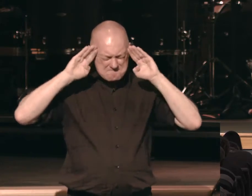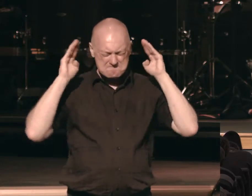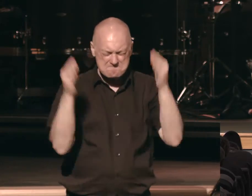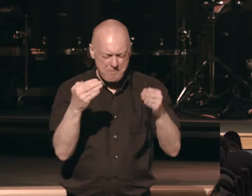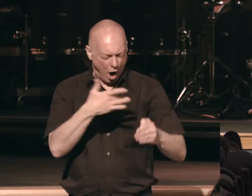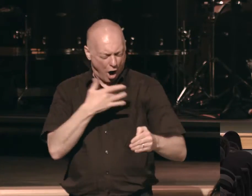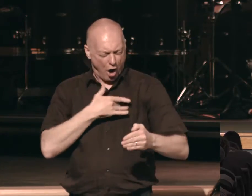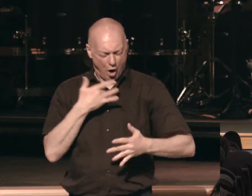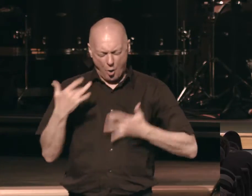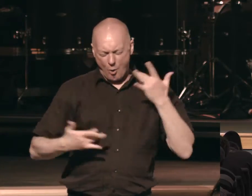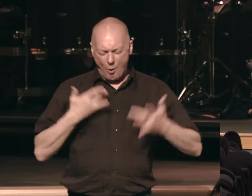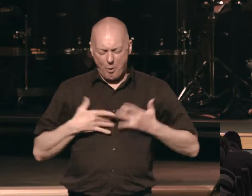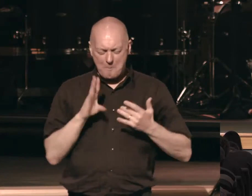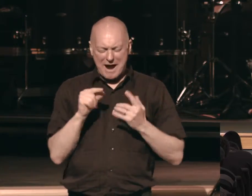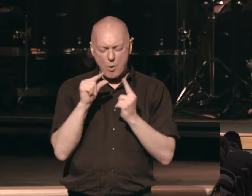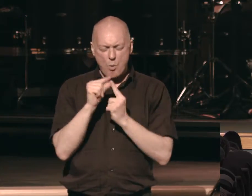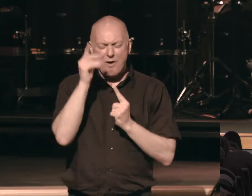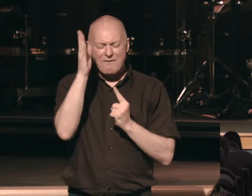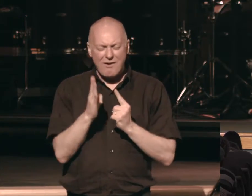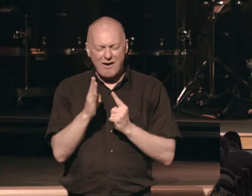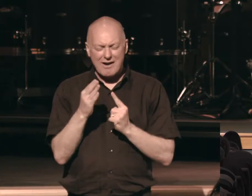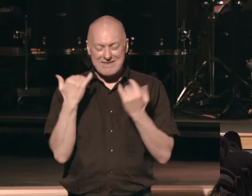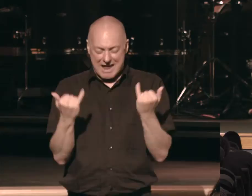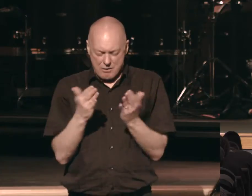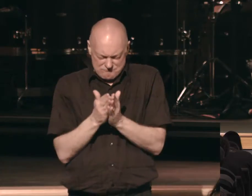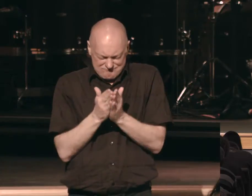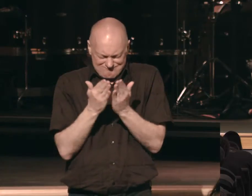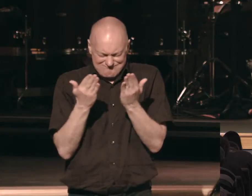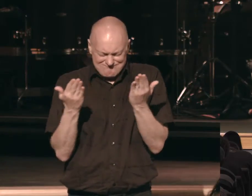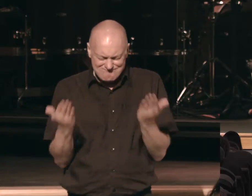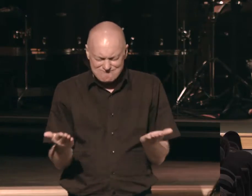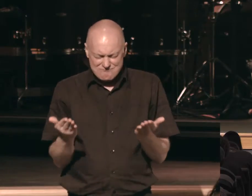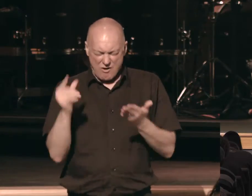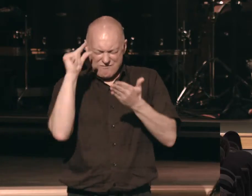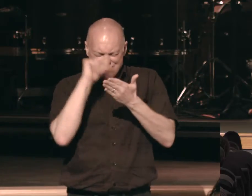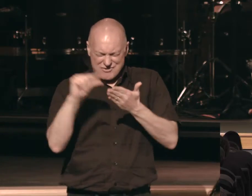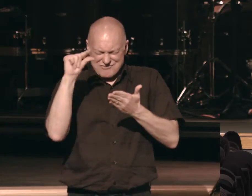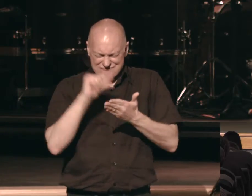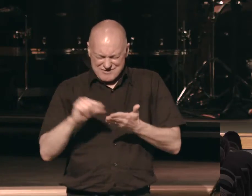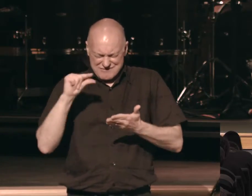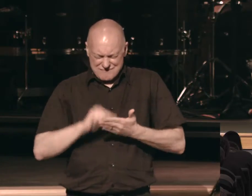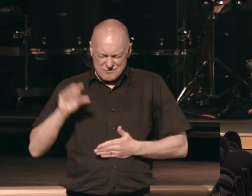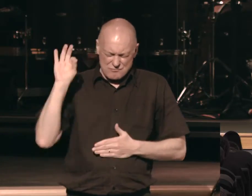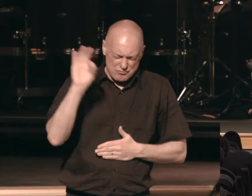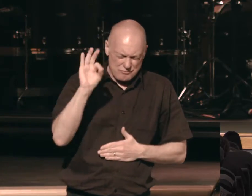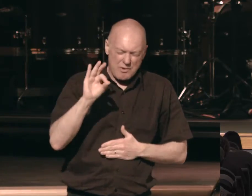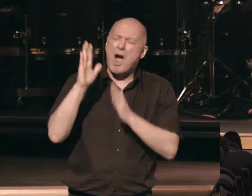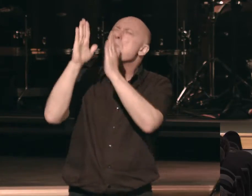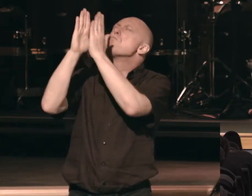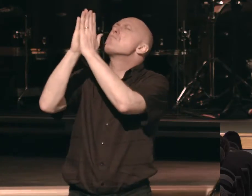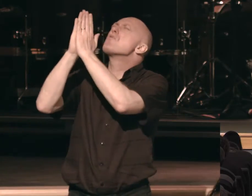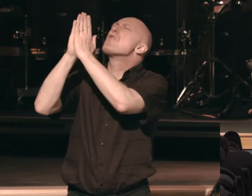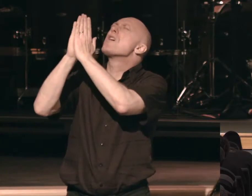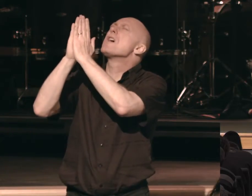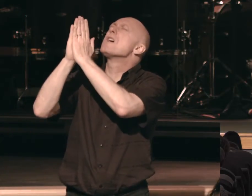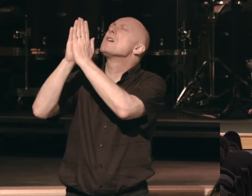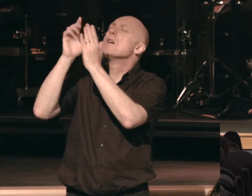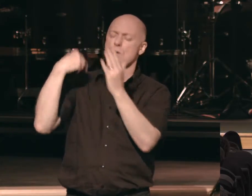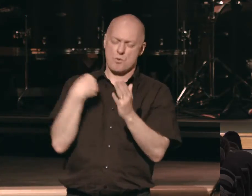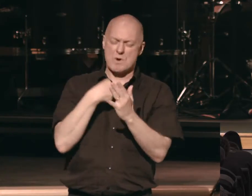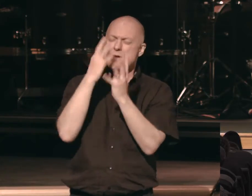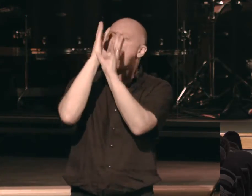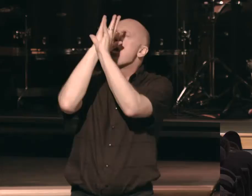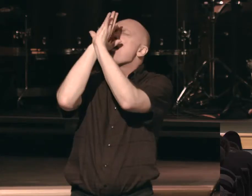minds just so engaged and hearts stirred by the Word of God, which we now open up and begin to go through verse by verse again. I pray for